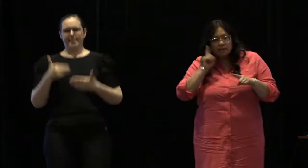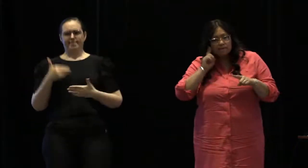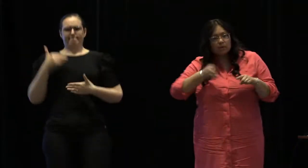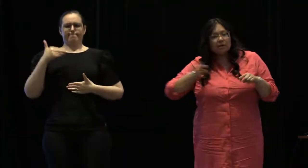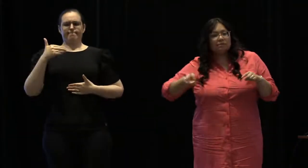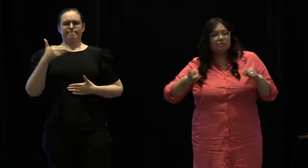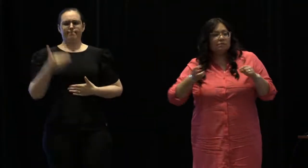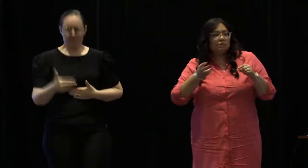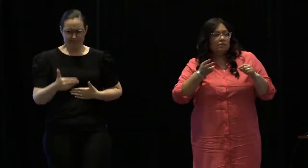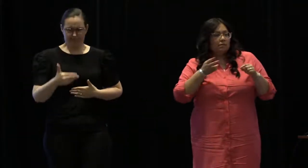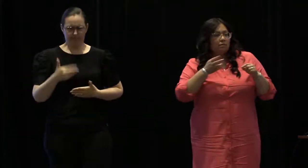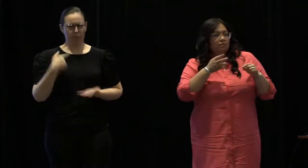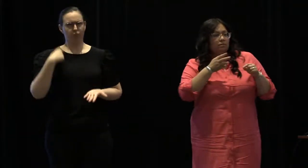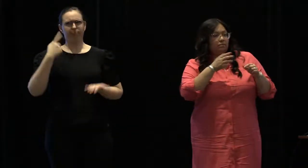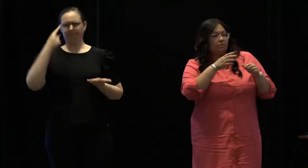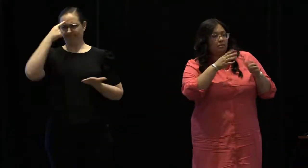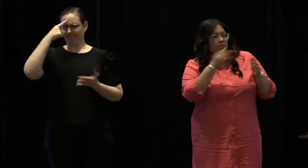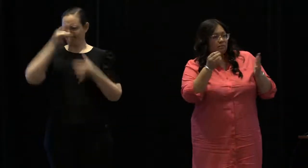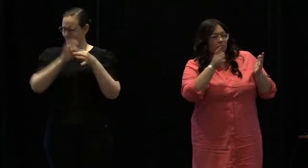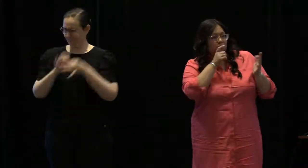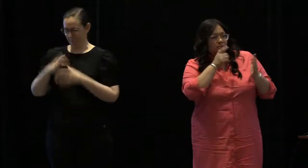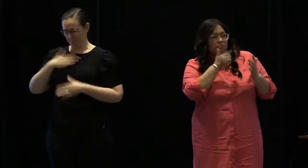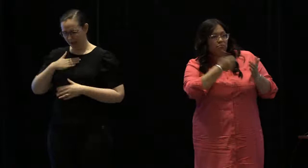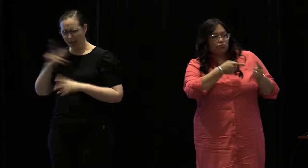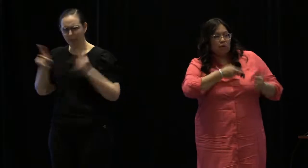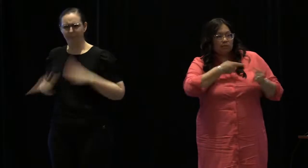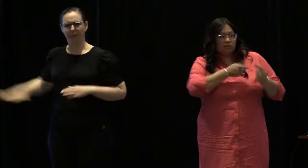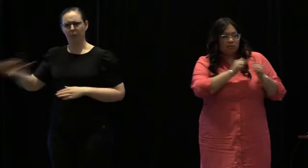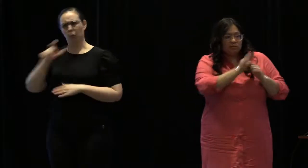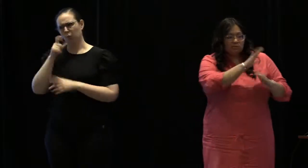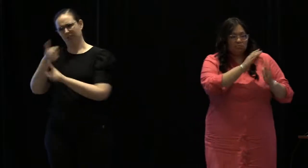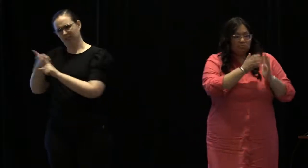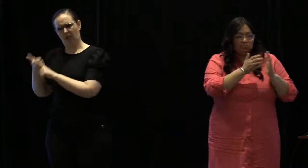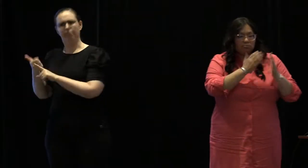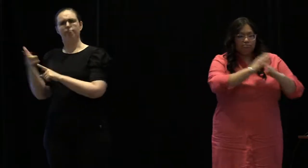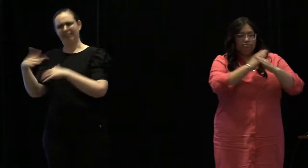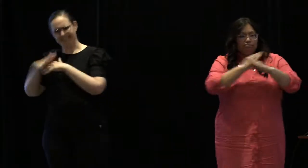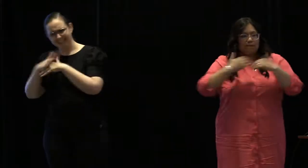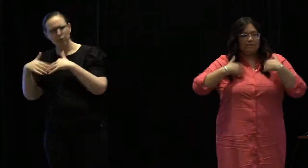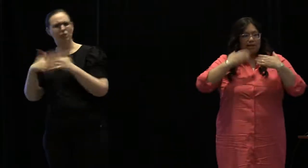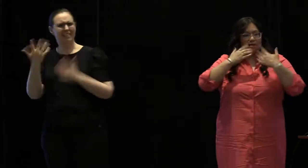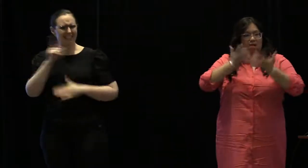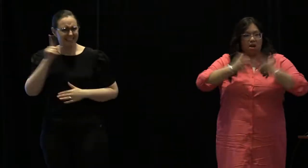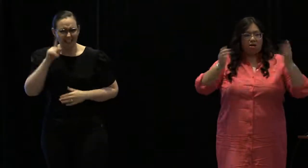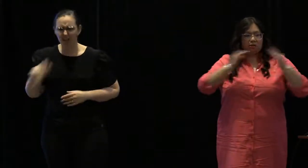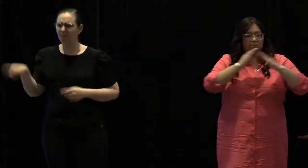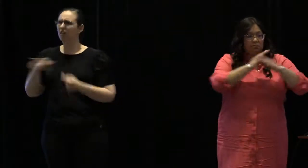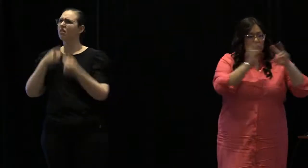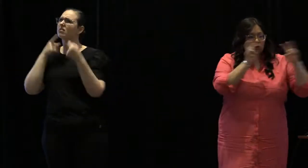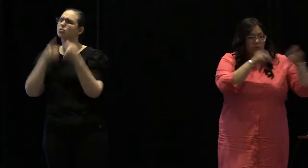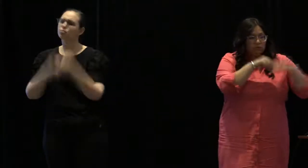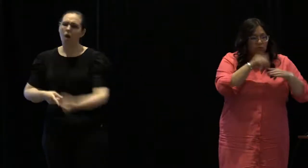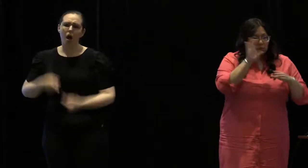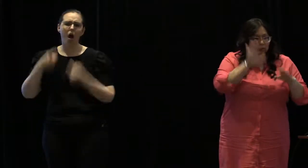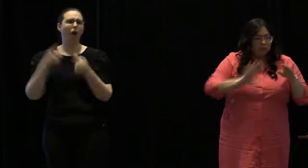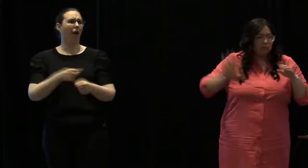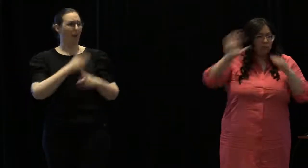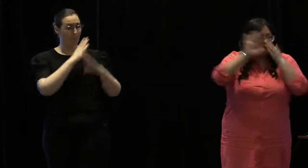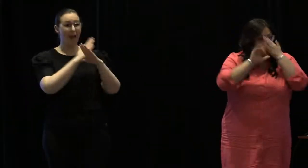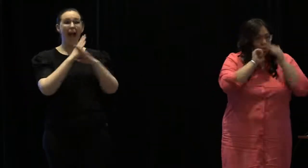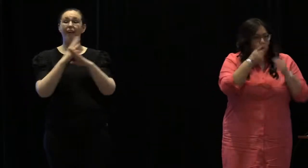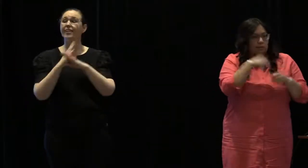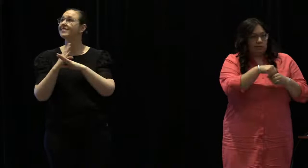time, I knew that I brought with me that history. I know that many Indigenous people struggle